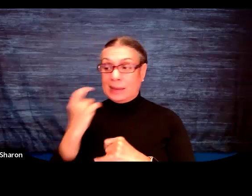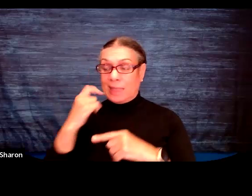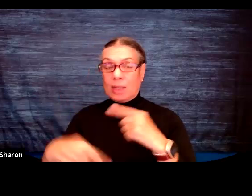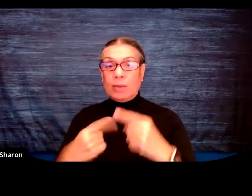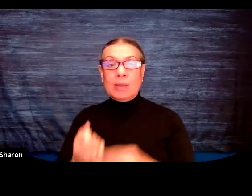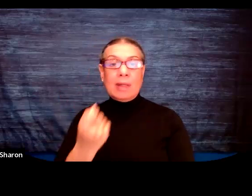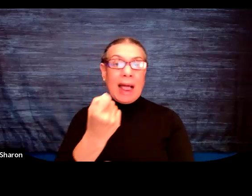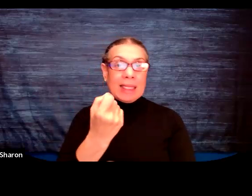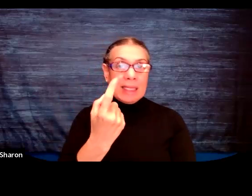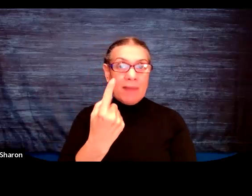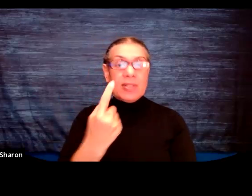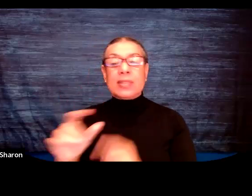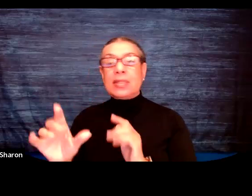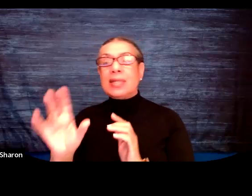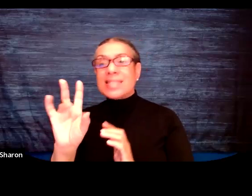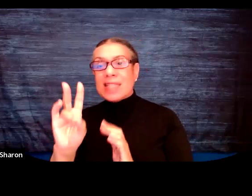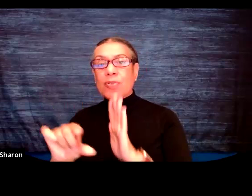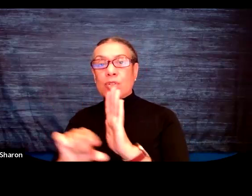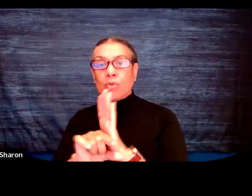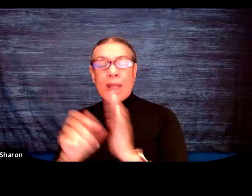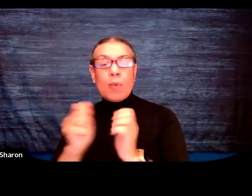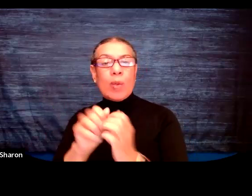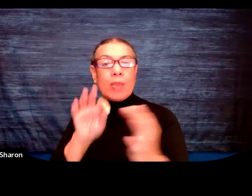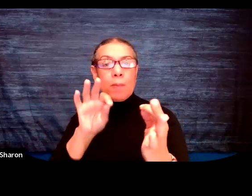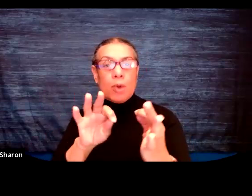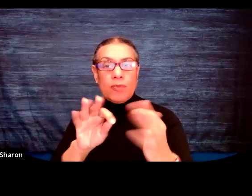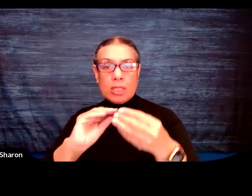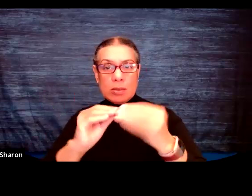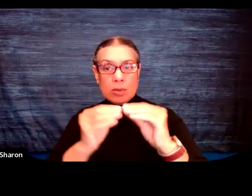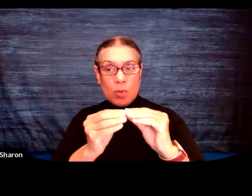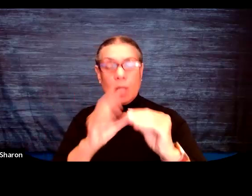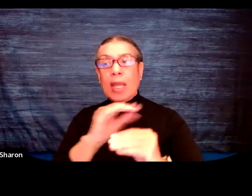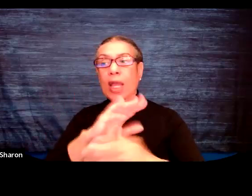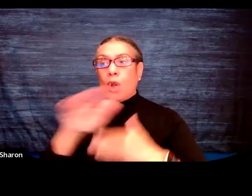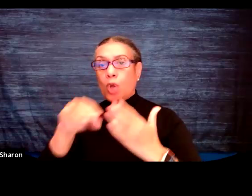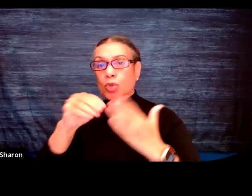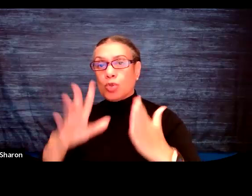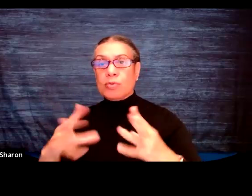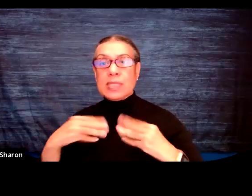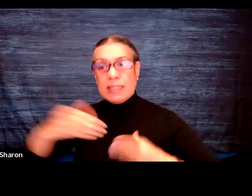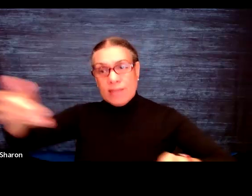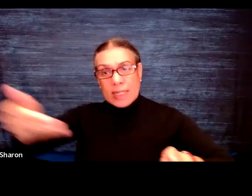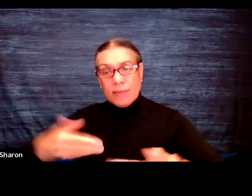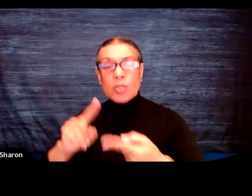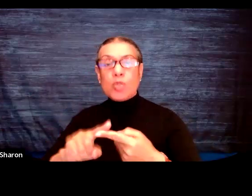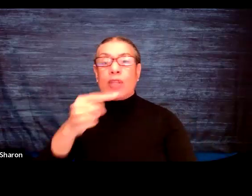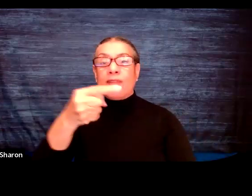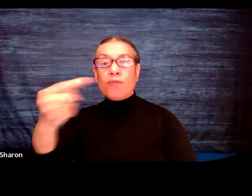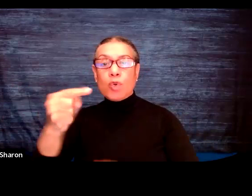11 seventh grade applicants who had a perfect score, and all of those students received an invitation to their first